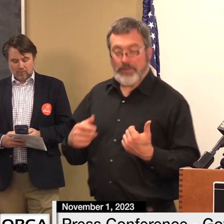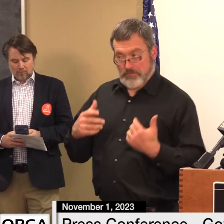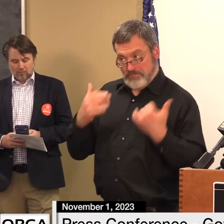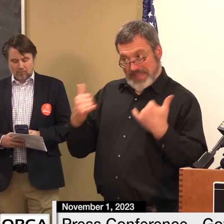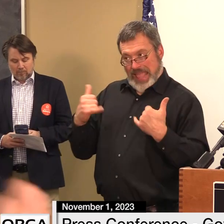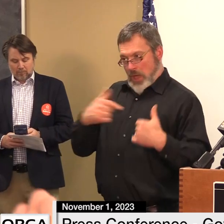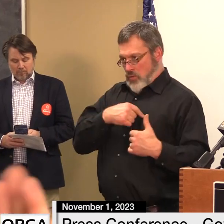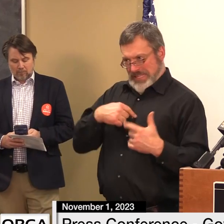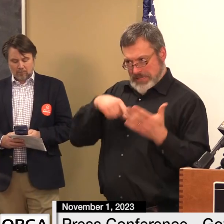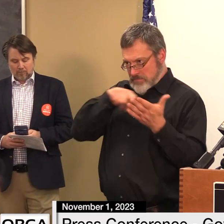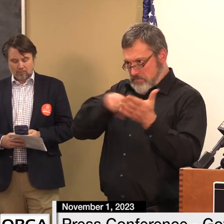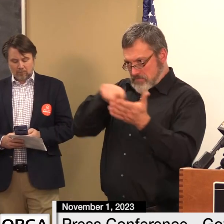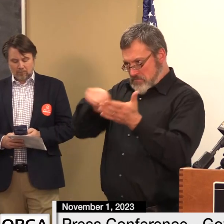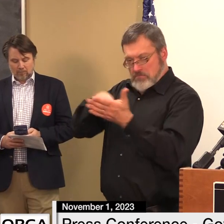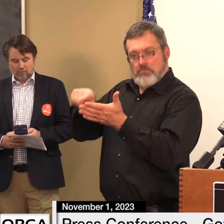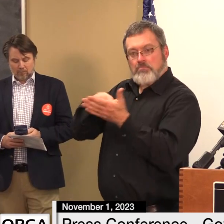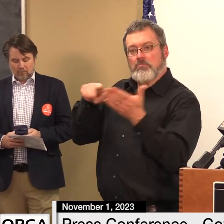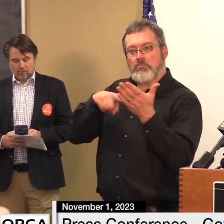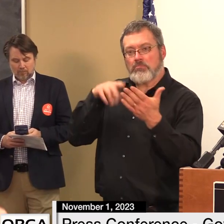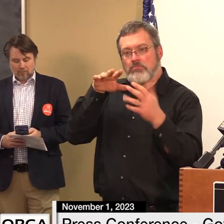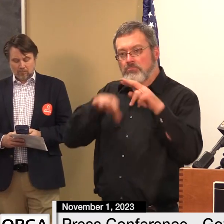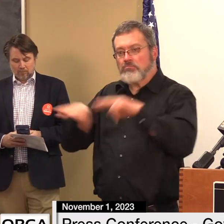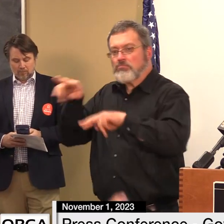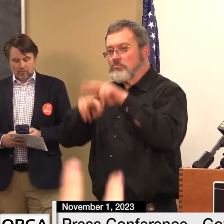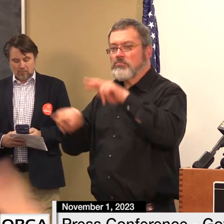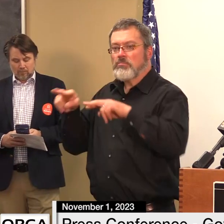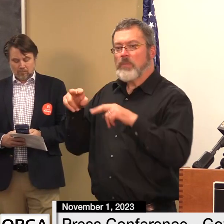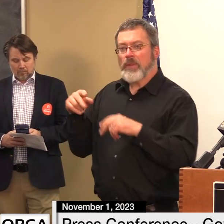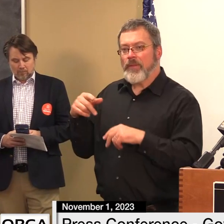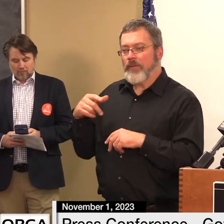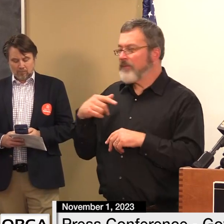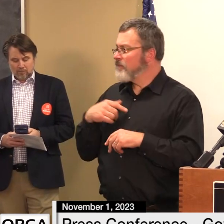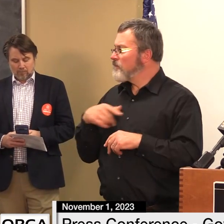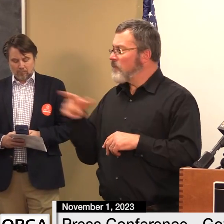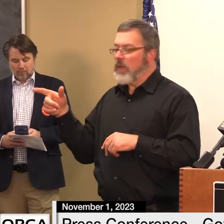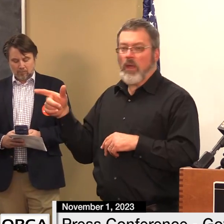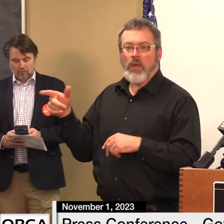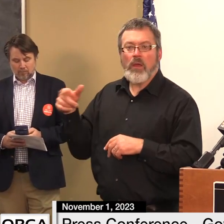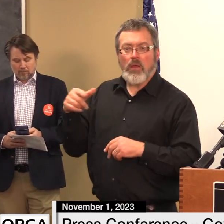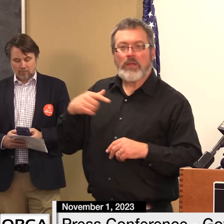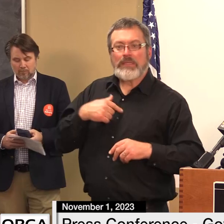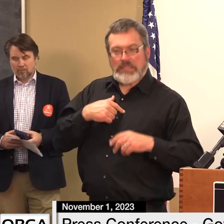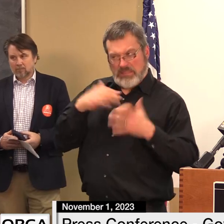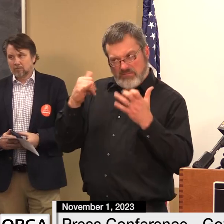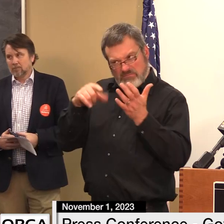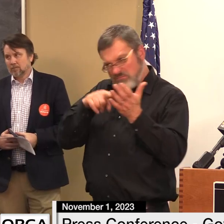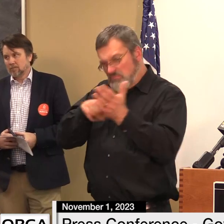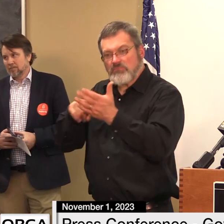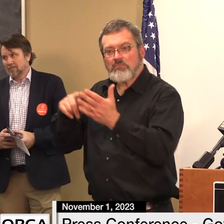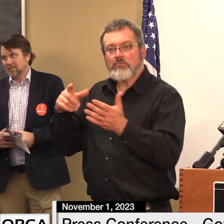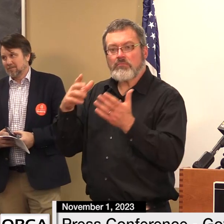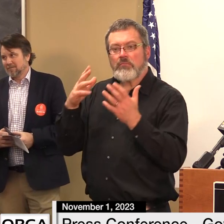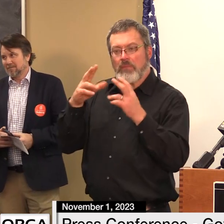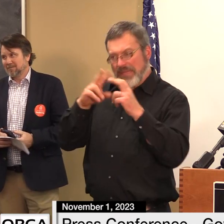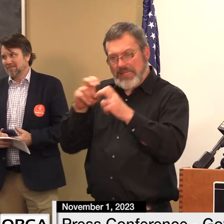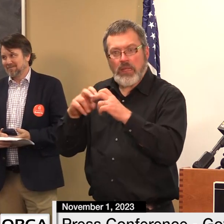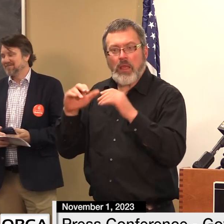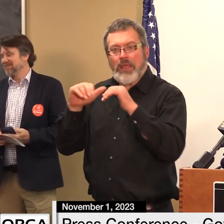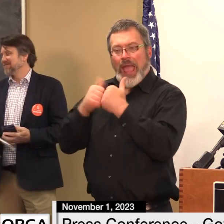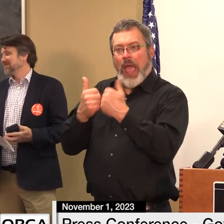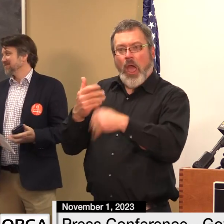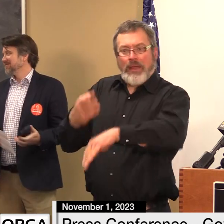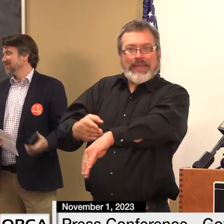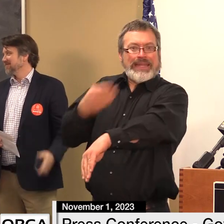if Secretary Moore is on, but we are doing studies on what we can do to enhance some of the